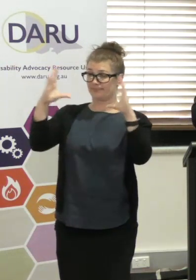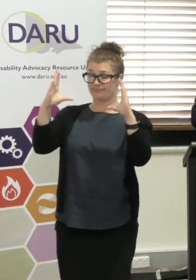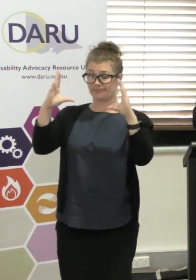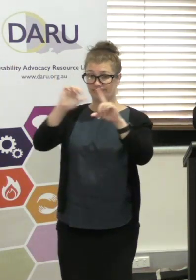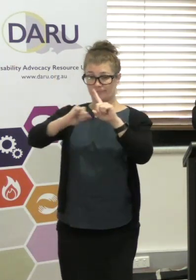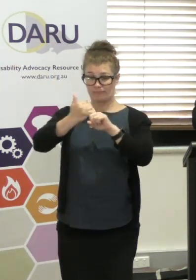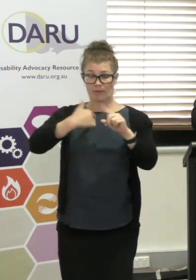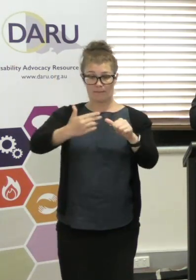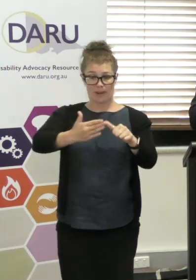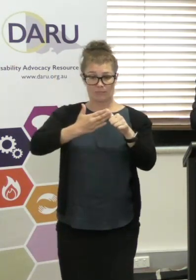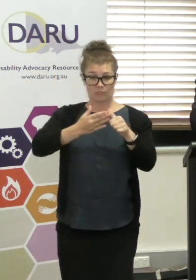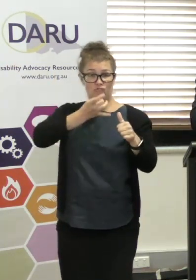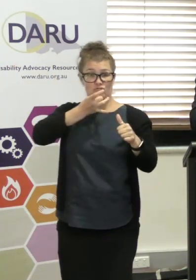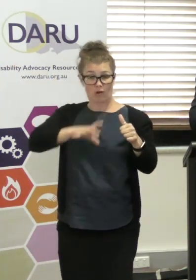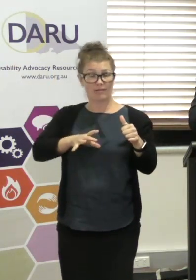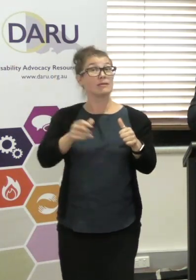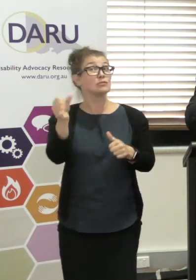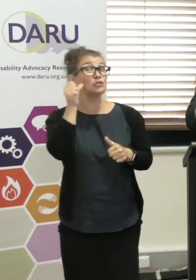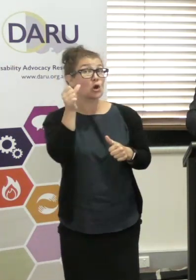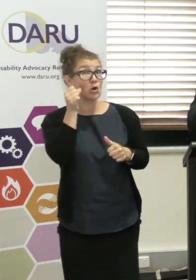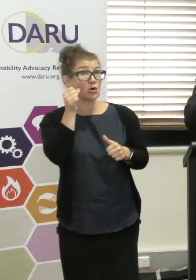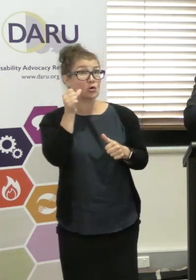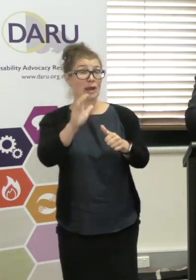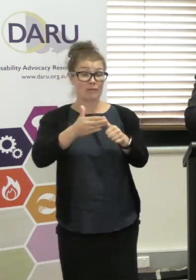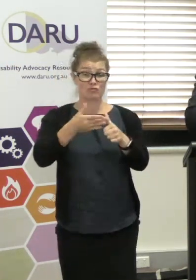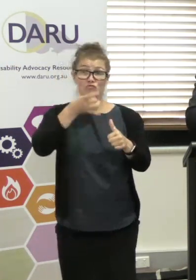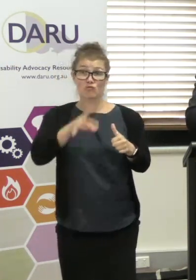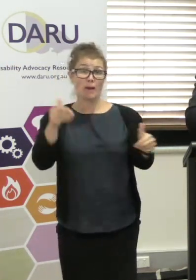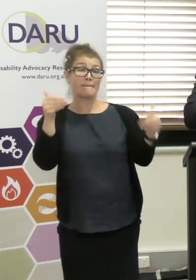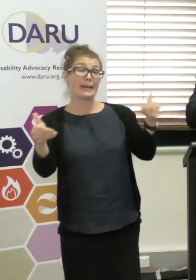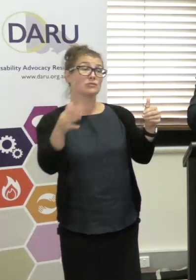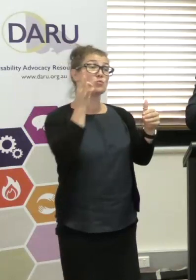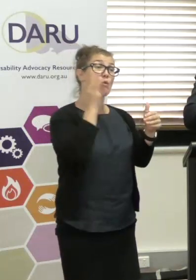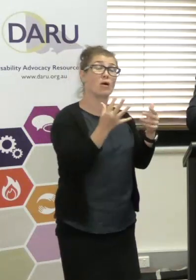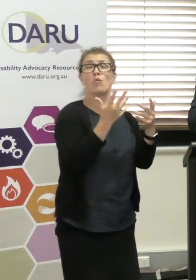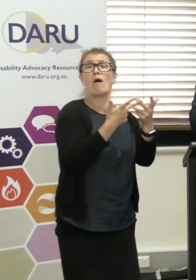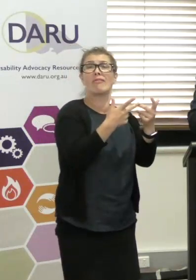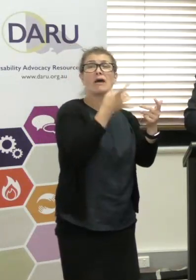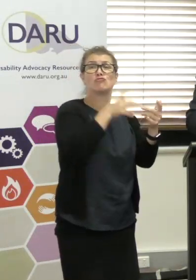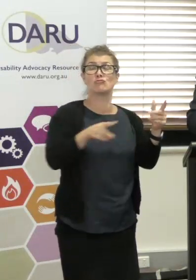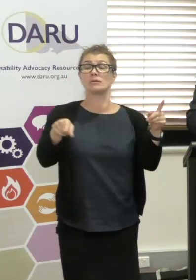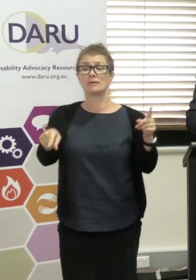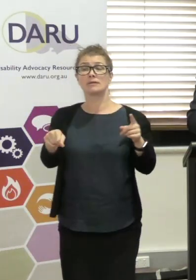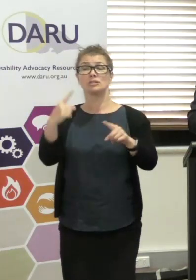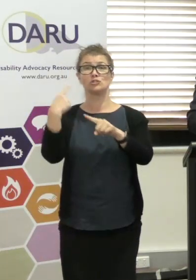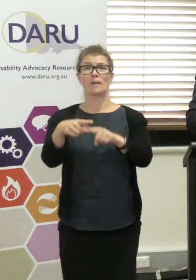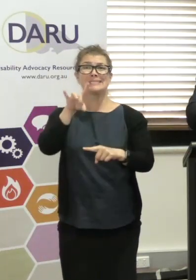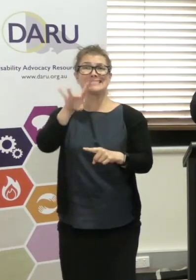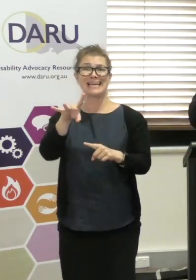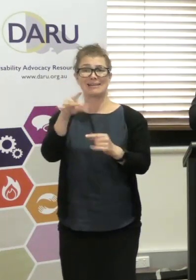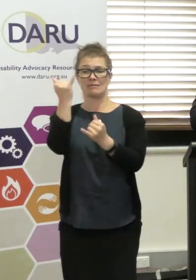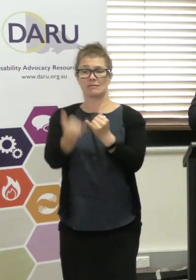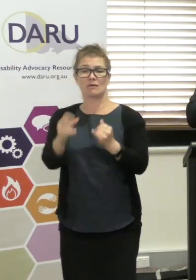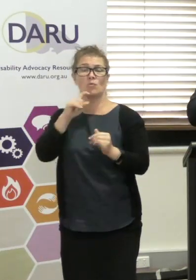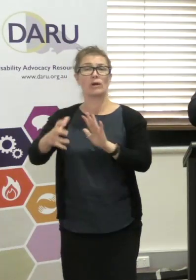and we know that Aboriginal children are 10 times more likely than other children to be removed from their family and community. So we